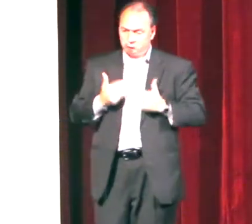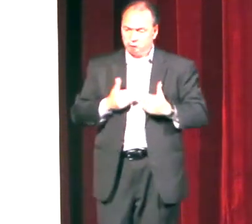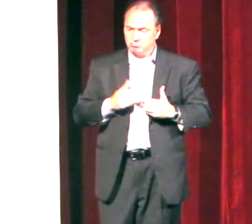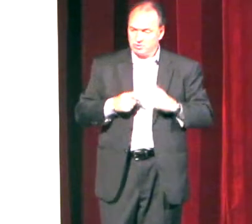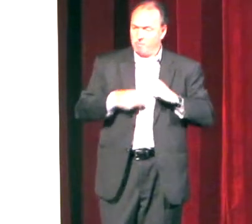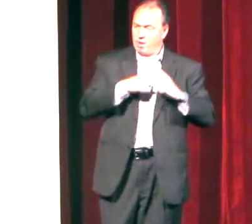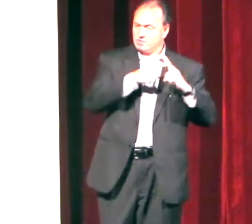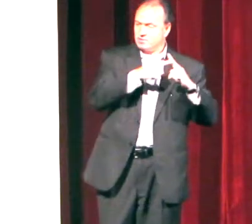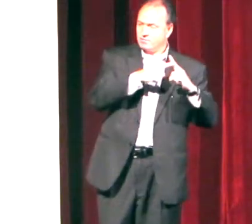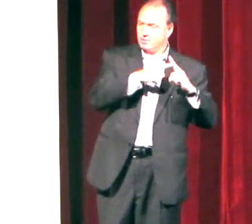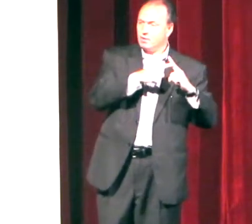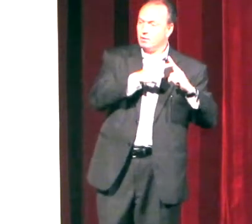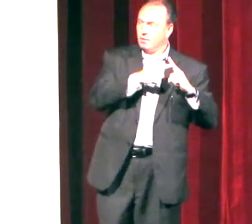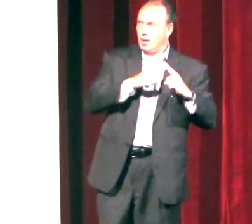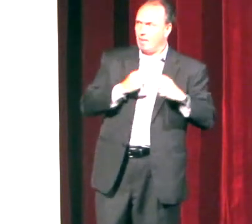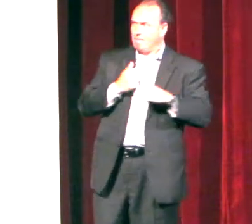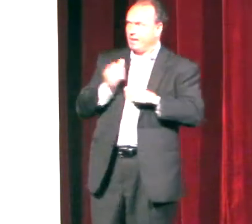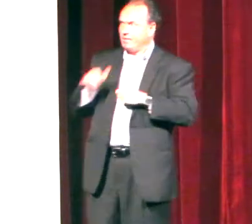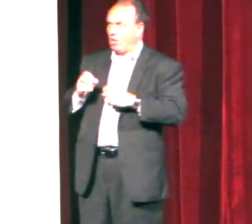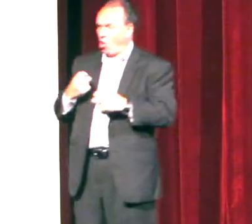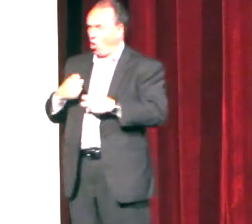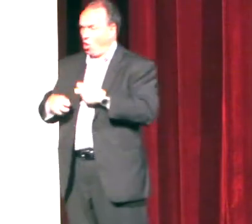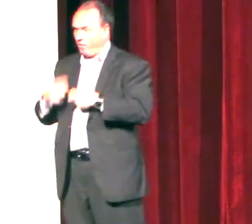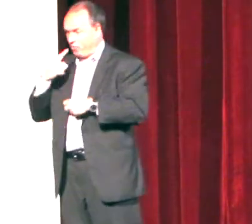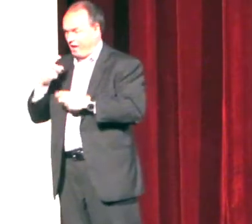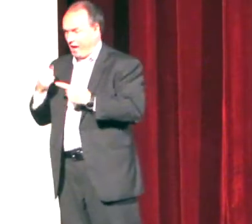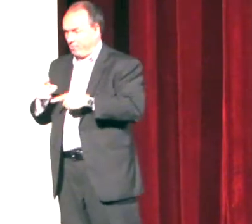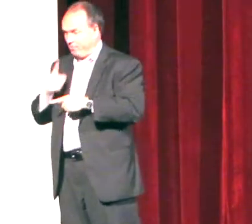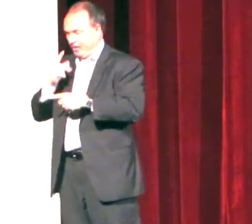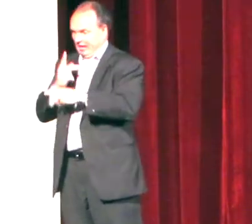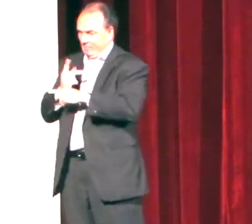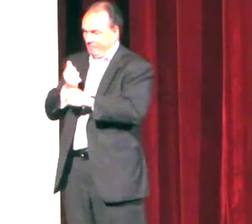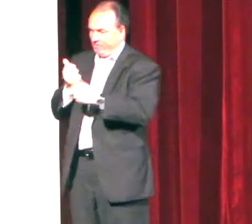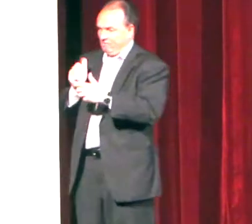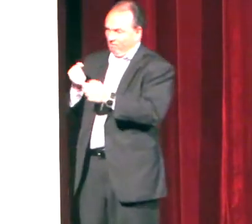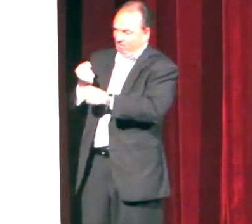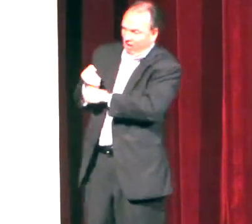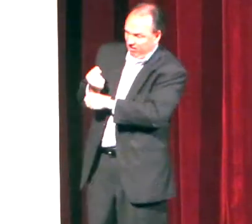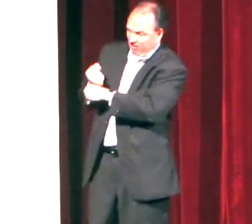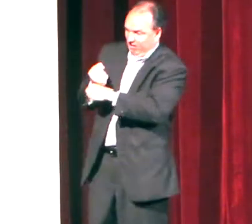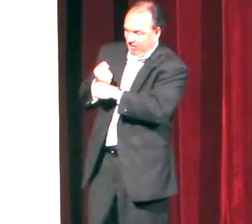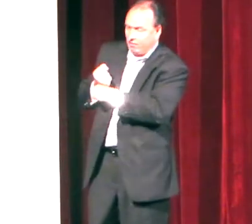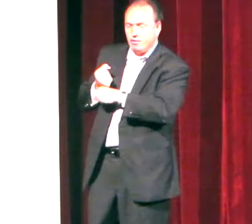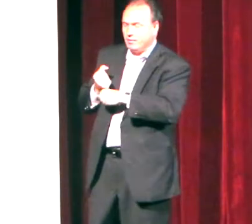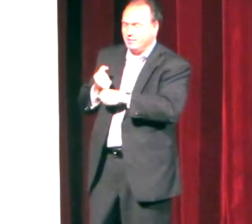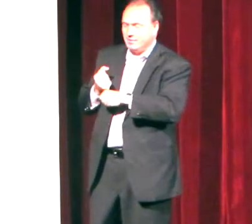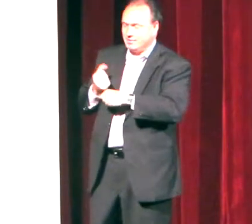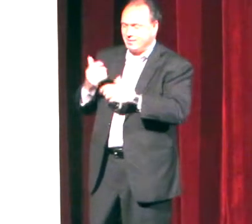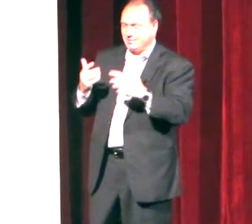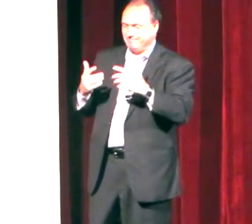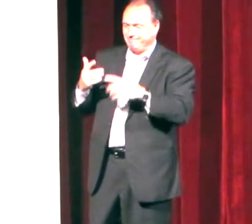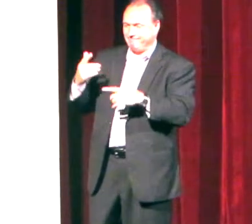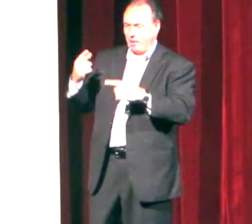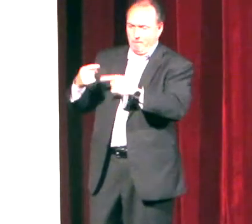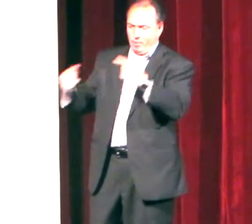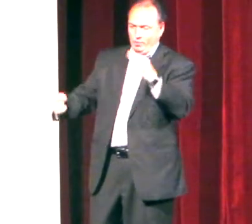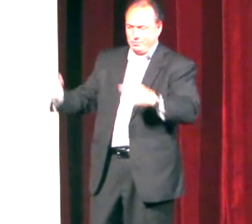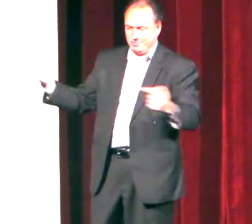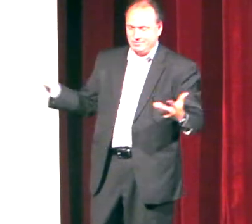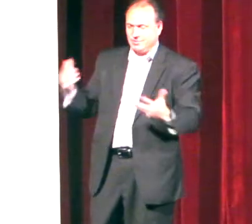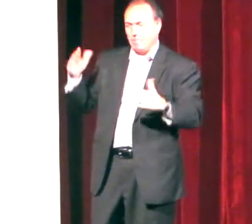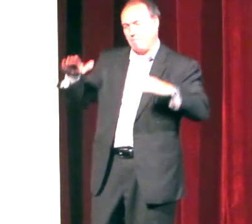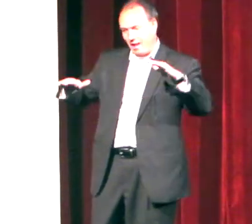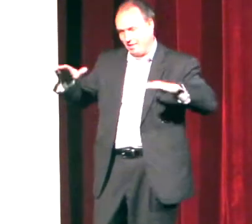positive side of it. Making it hard for that to happen by keeping everything so locked down then counters against that. So everything is